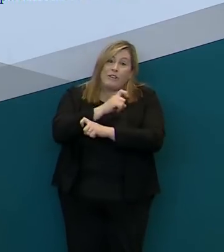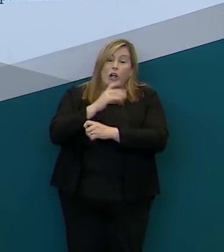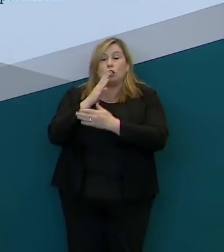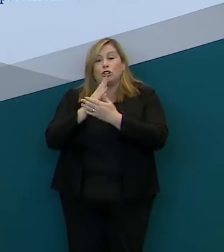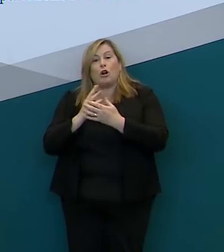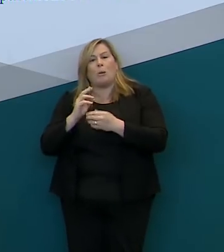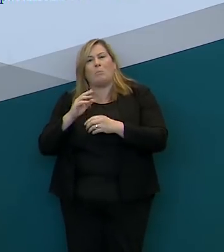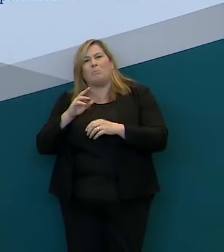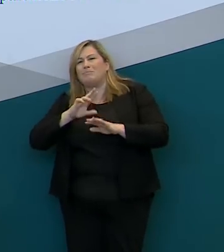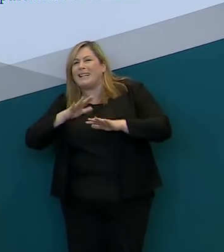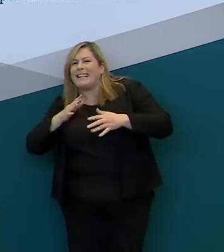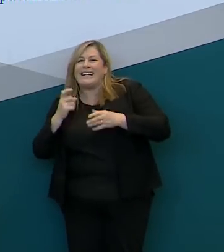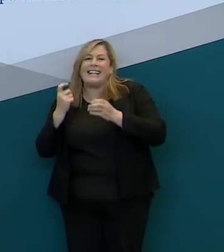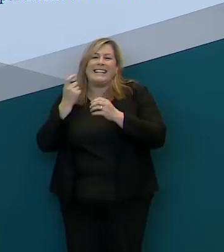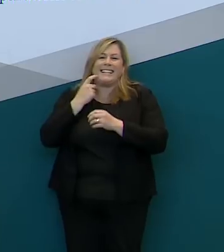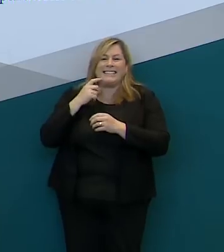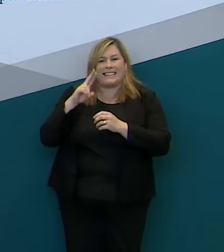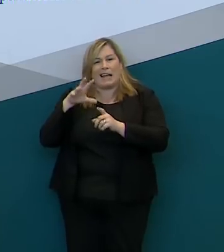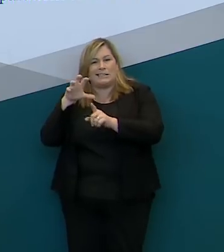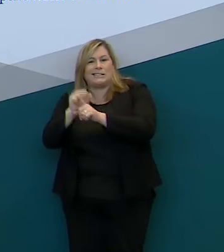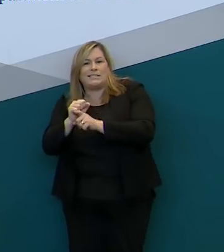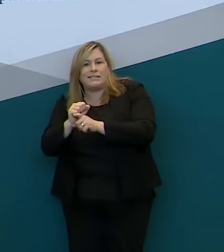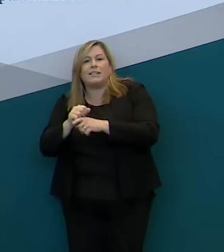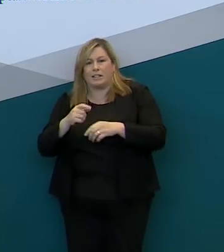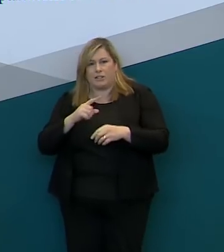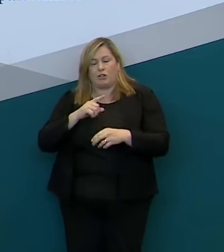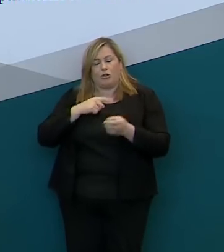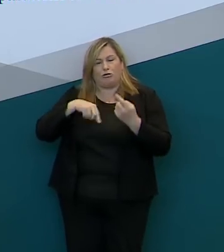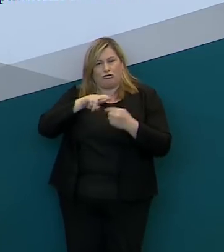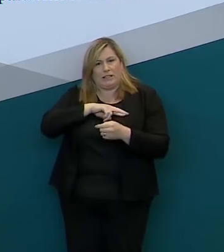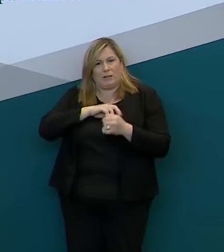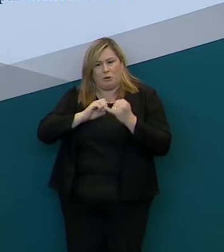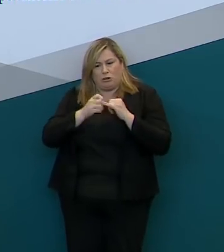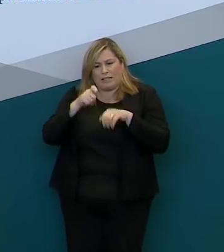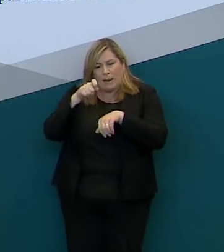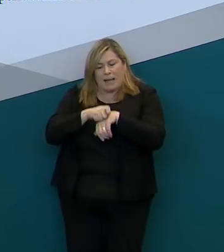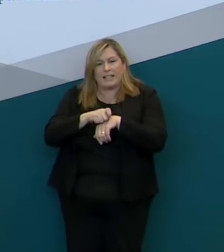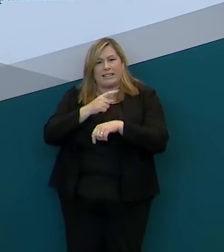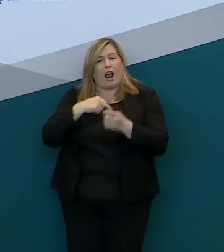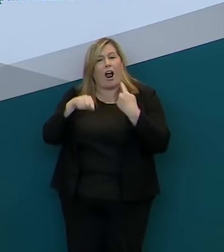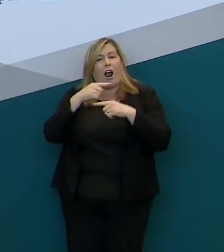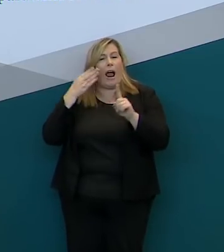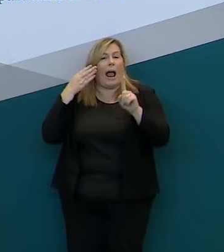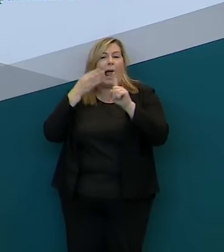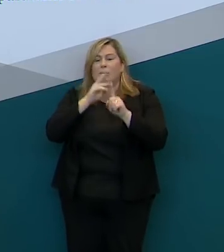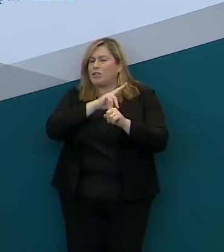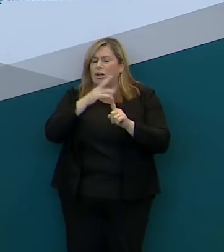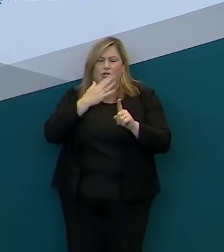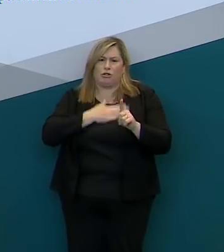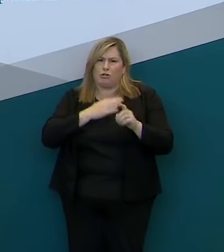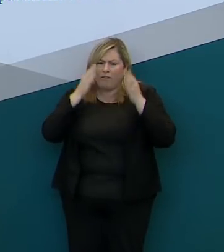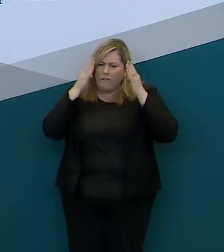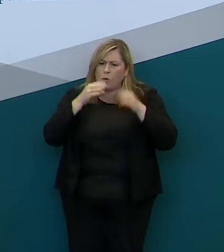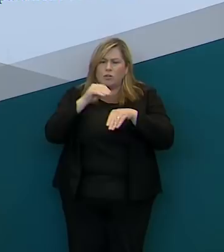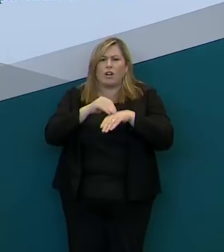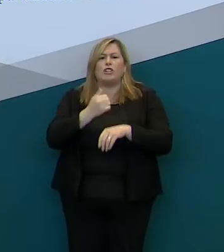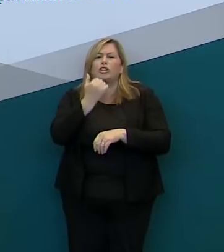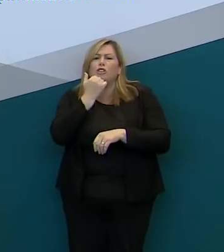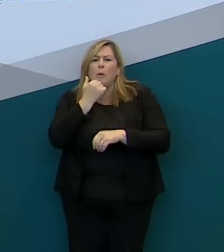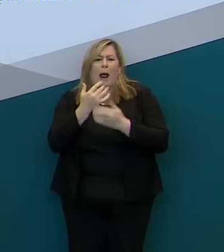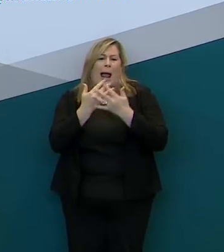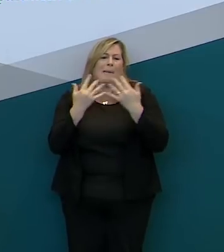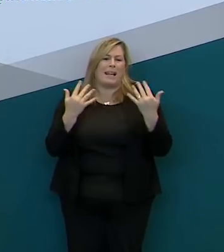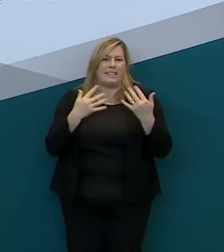results comes out. So we've tightened up what is a complex logistical pathway. Our aim is not just to focus on the numbers, as we said, to